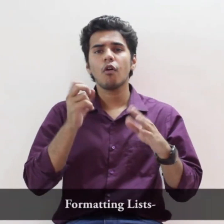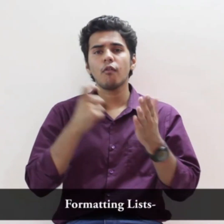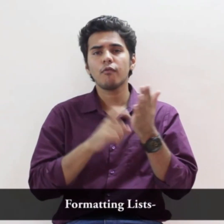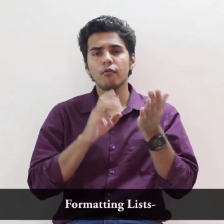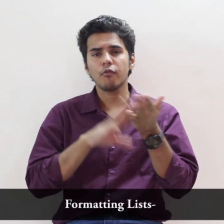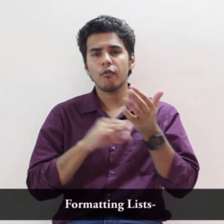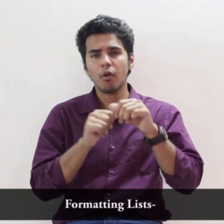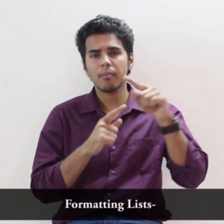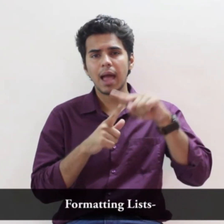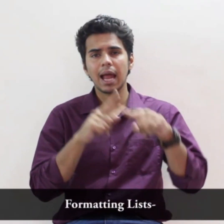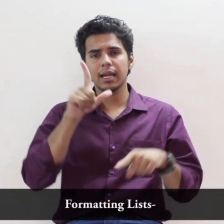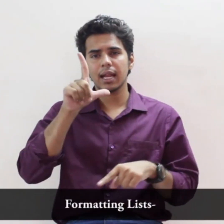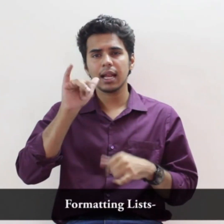Formatting list.